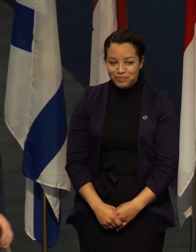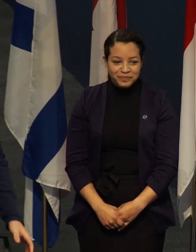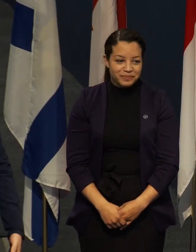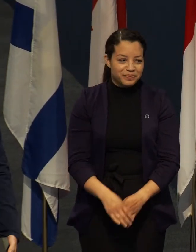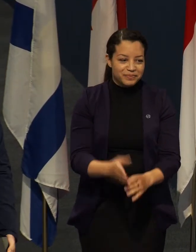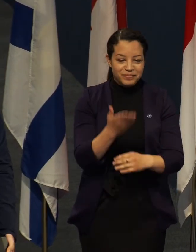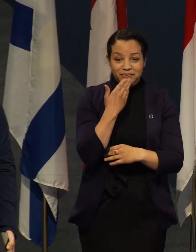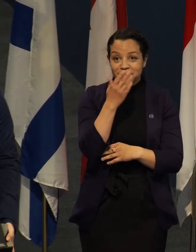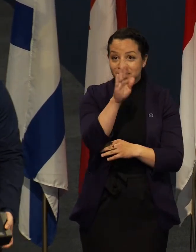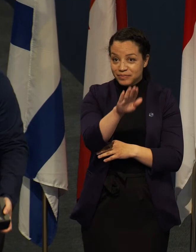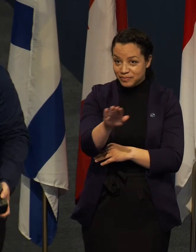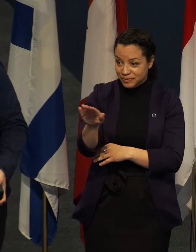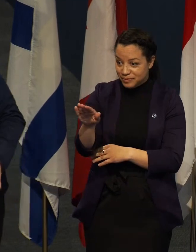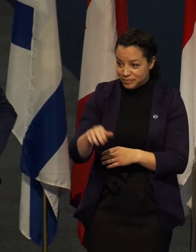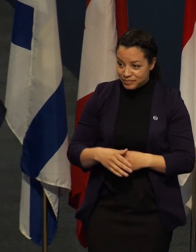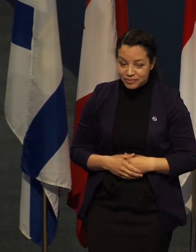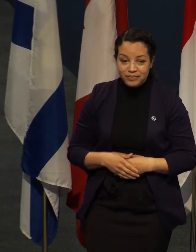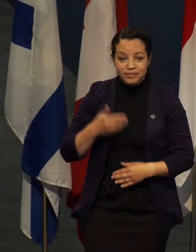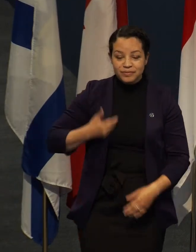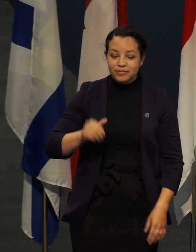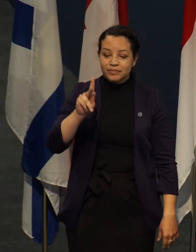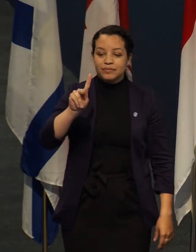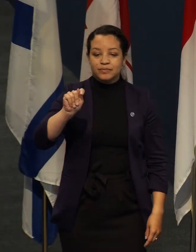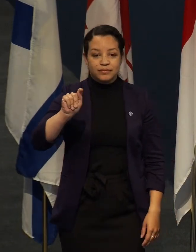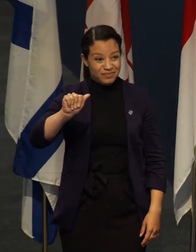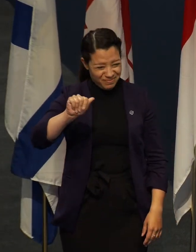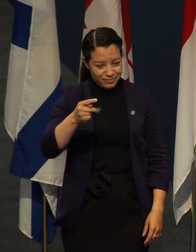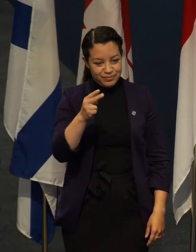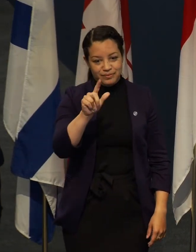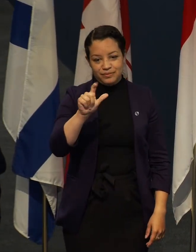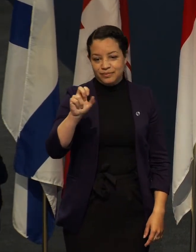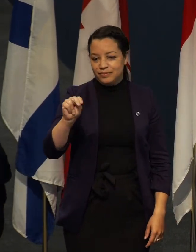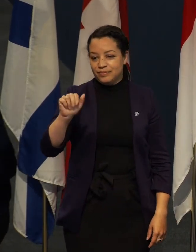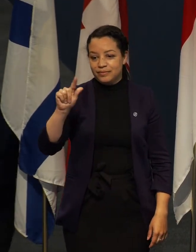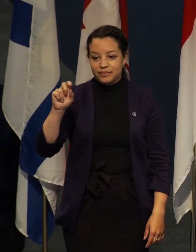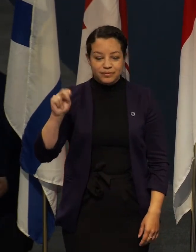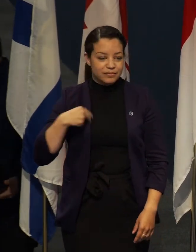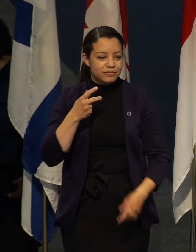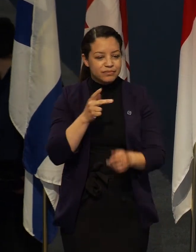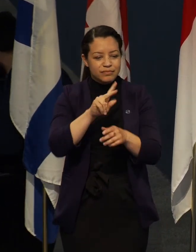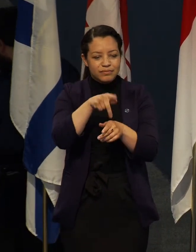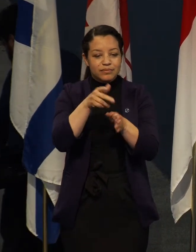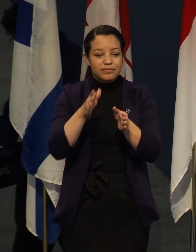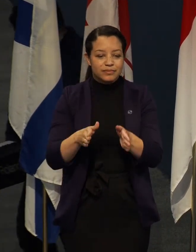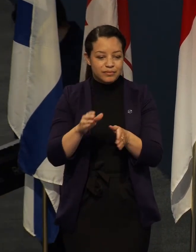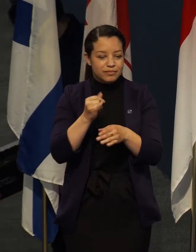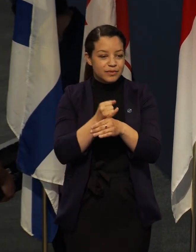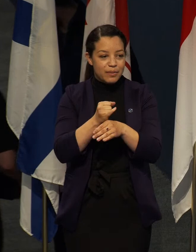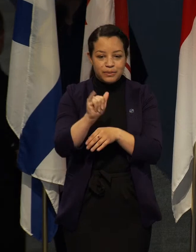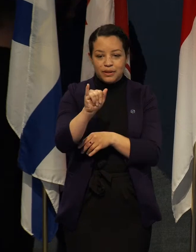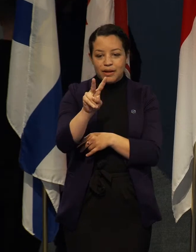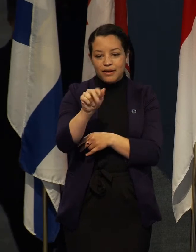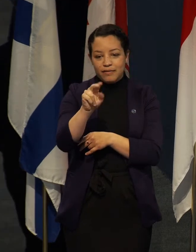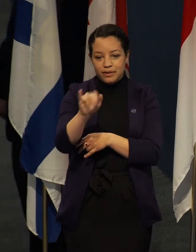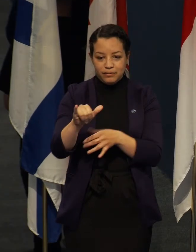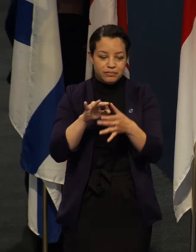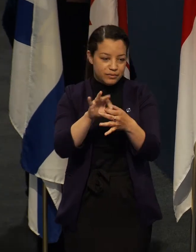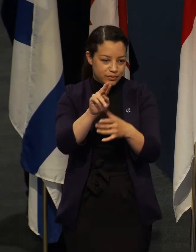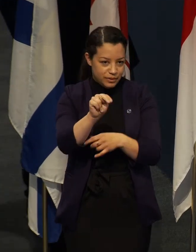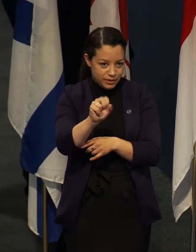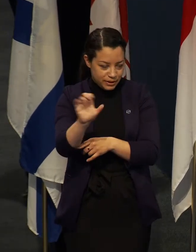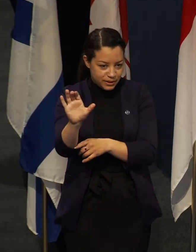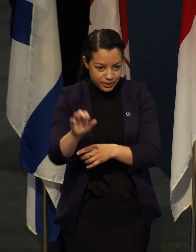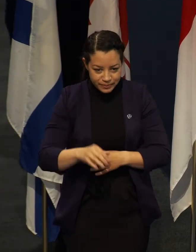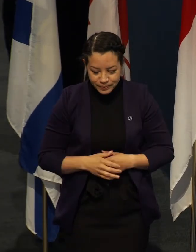Good afternoon, everyone. My name is Kathleen Allen, and I'm the principal of the Ivany campus for Nova Scotia Community